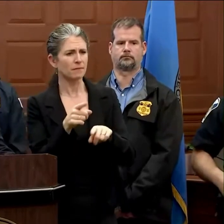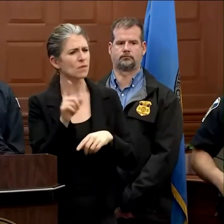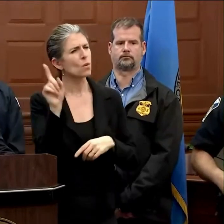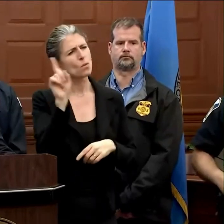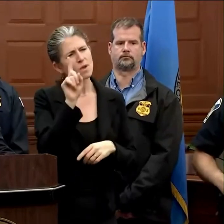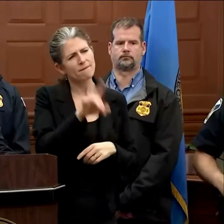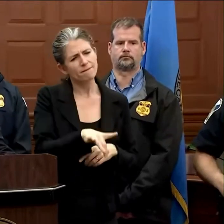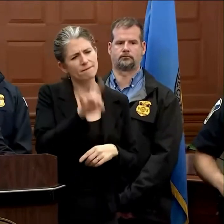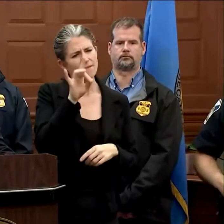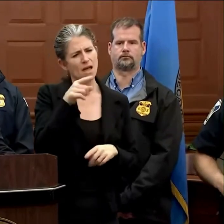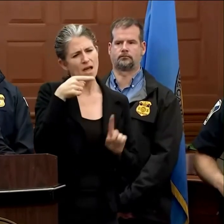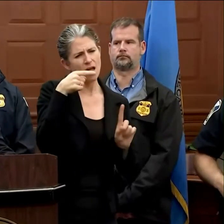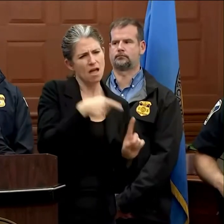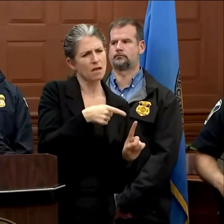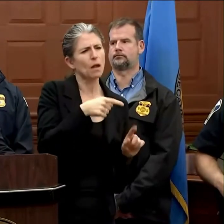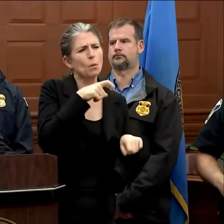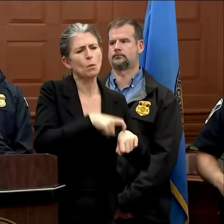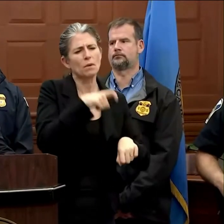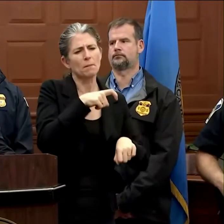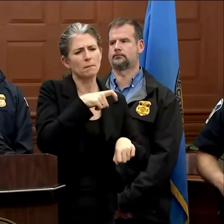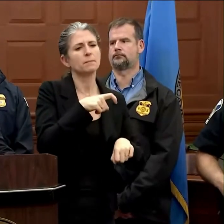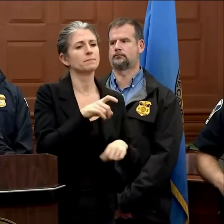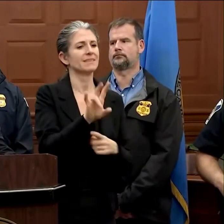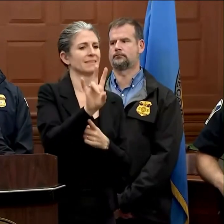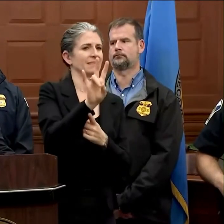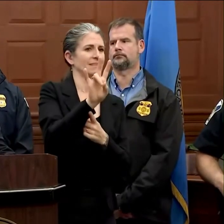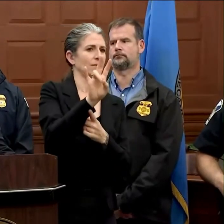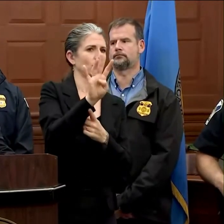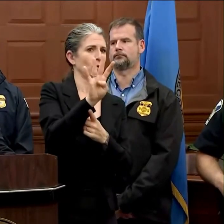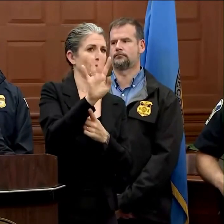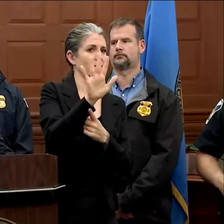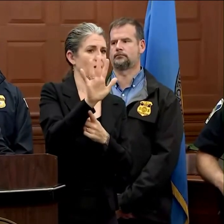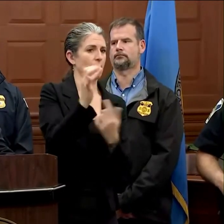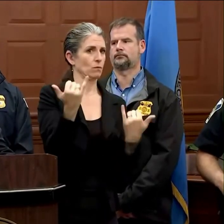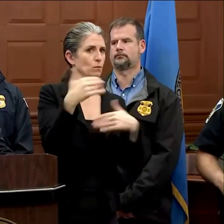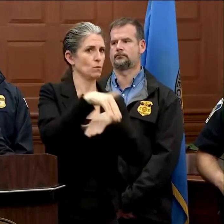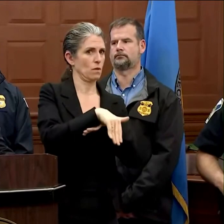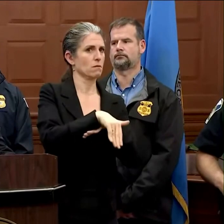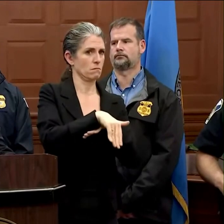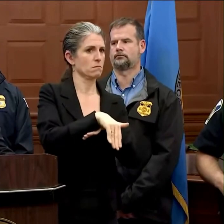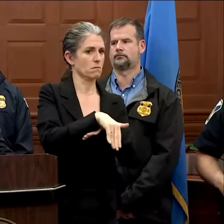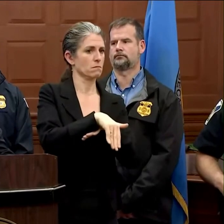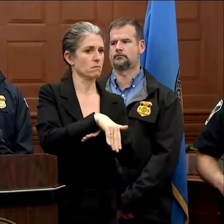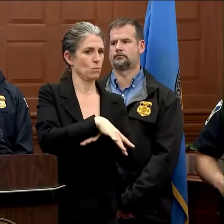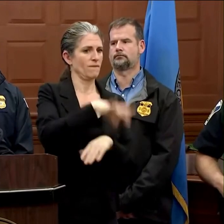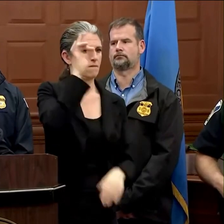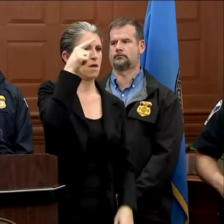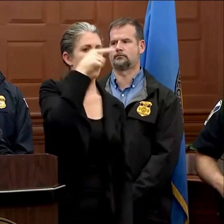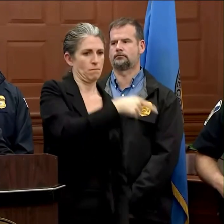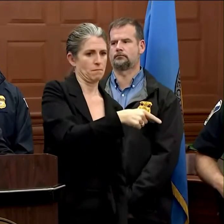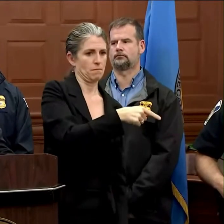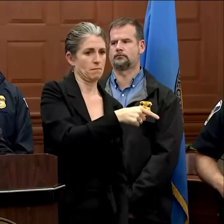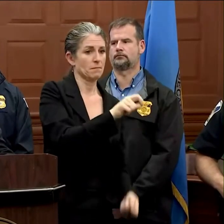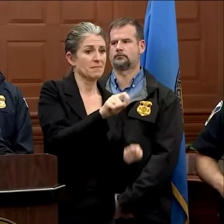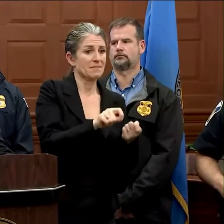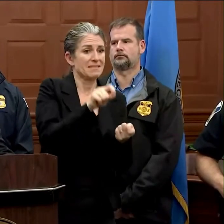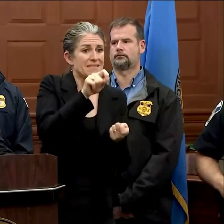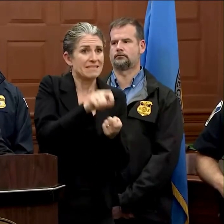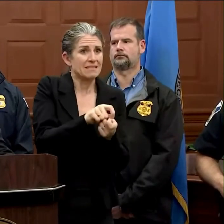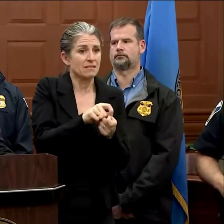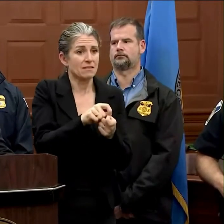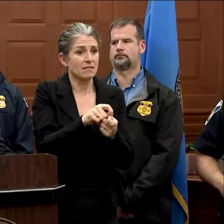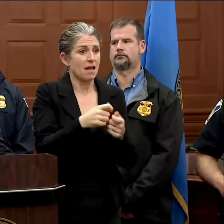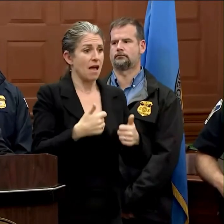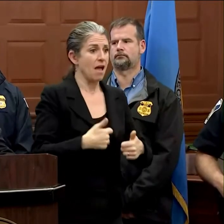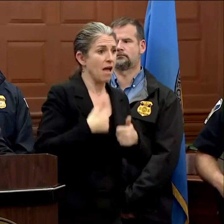Where exactly did you find him, and when exactly did you find him? So at 7:45 this evening is when Mr. Card was located. I won't give you an exact address. It was